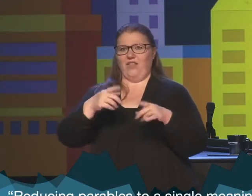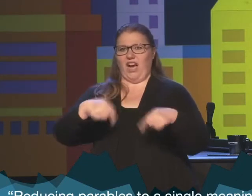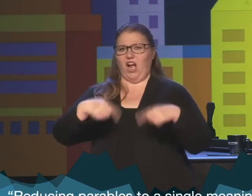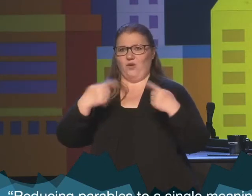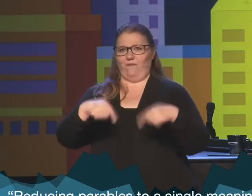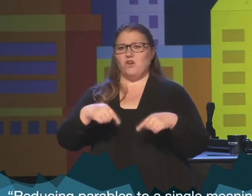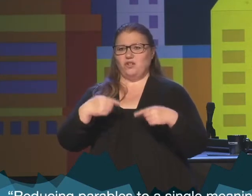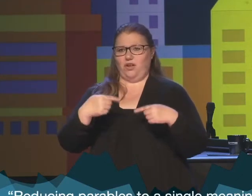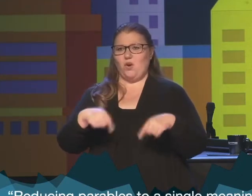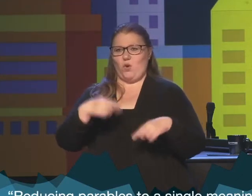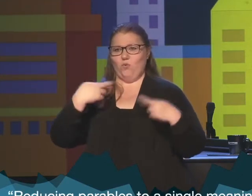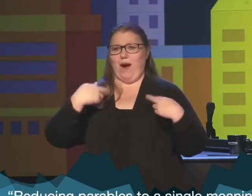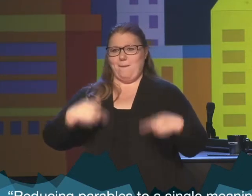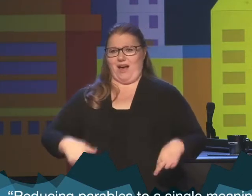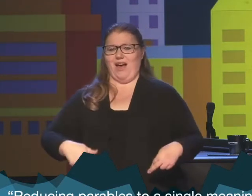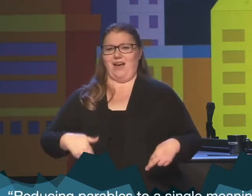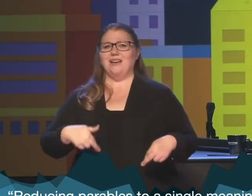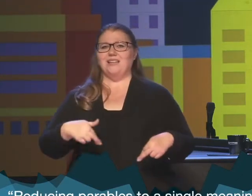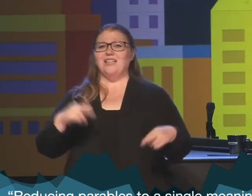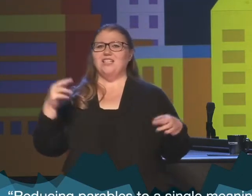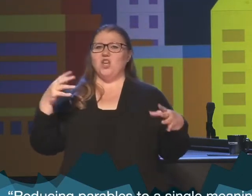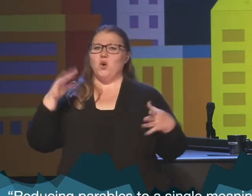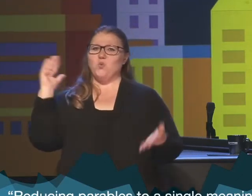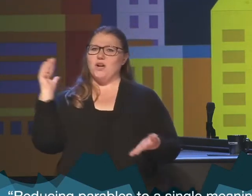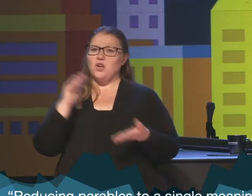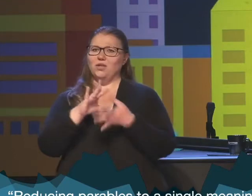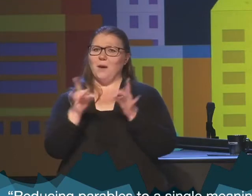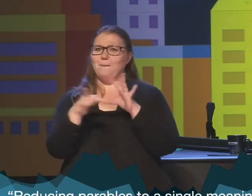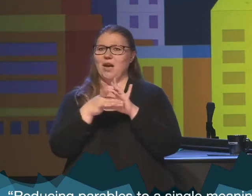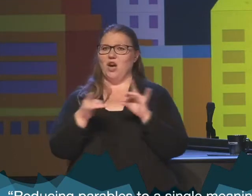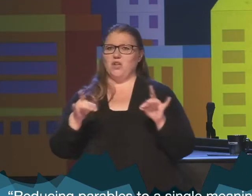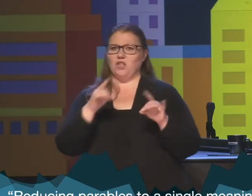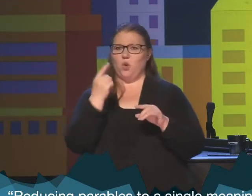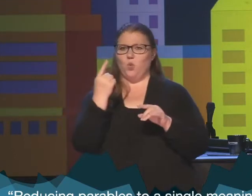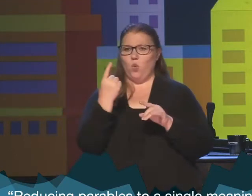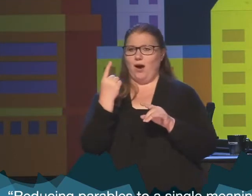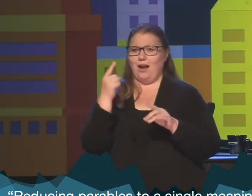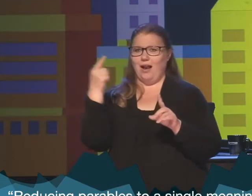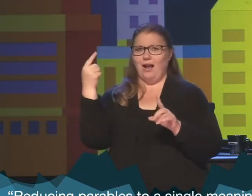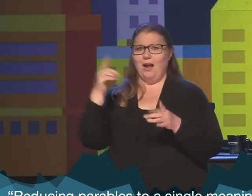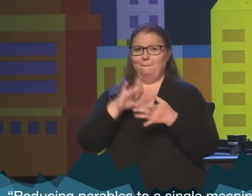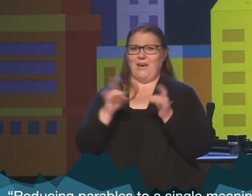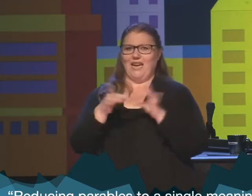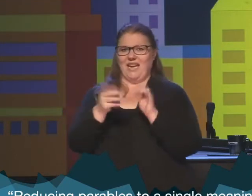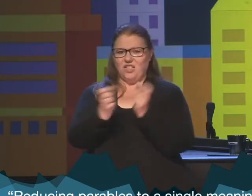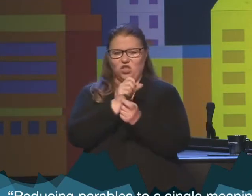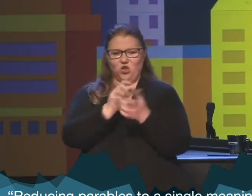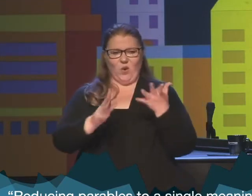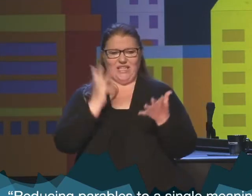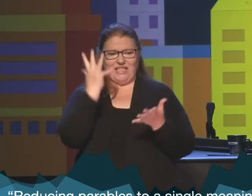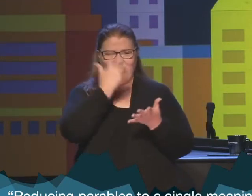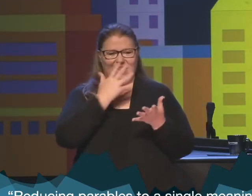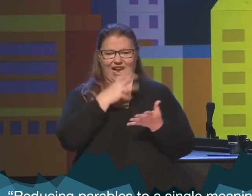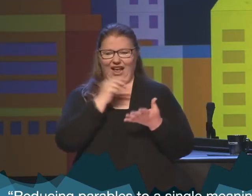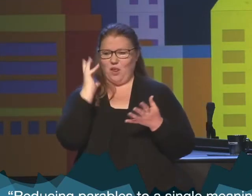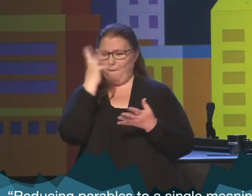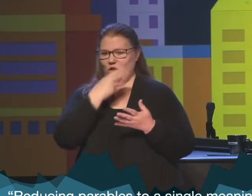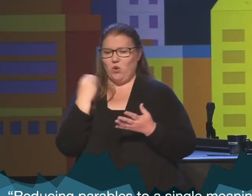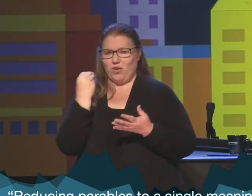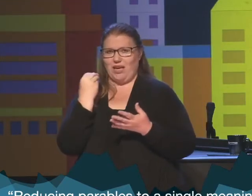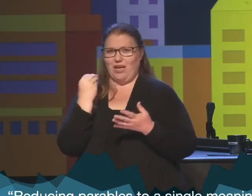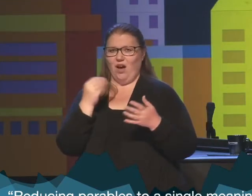reducing parables to a single meaning destroys their aesthetic, it destroys their beauty as well as their